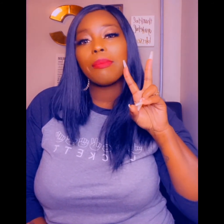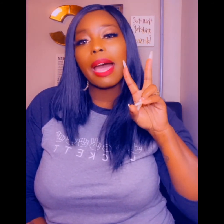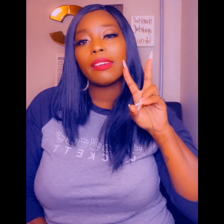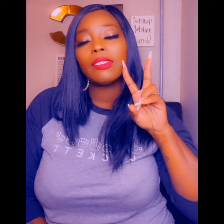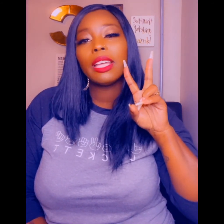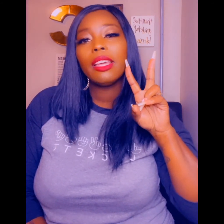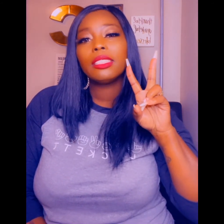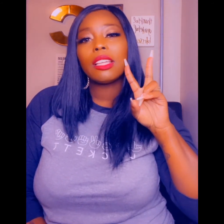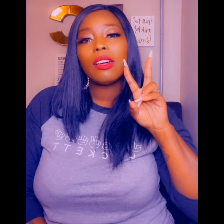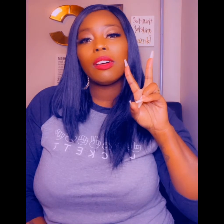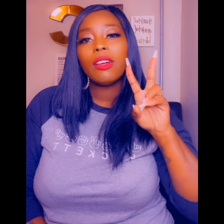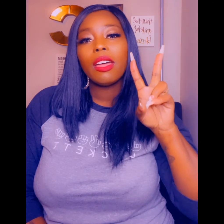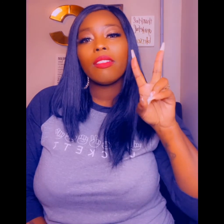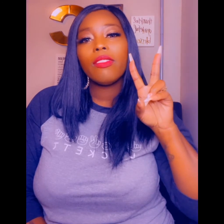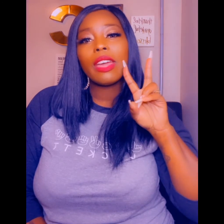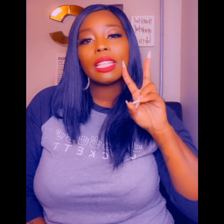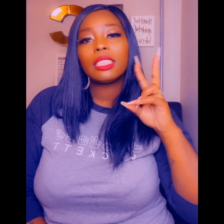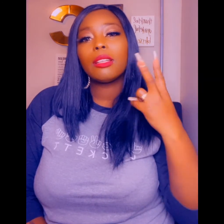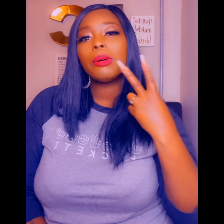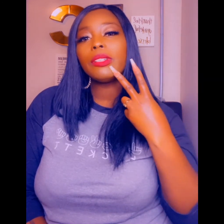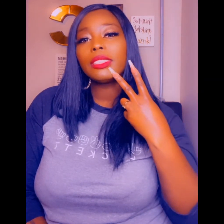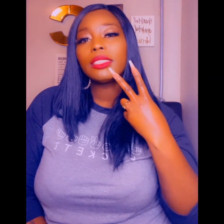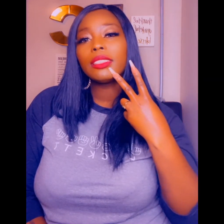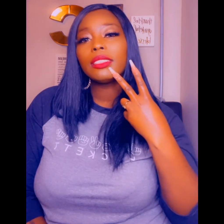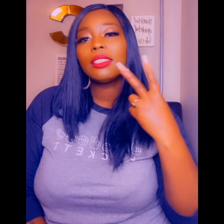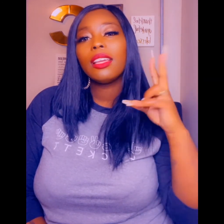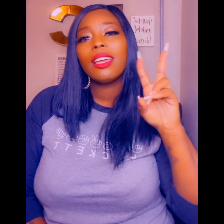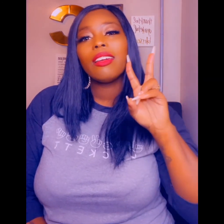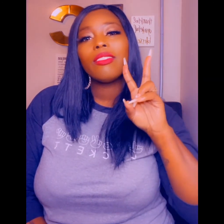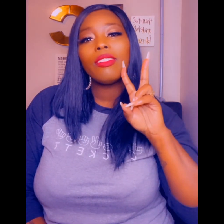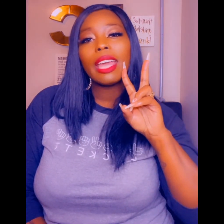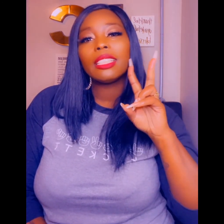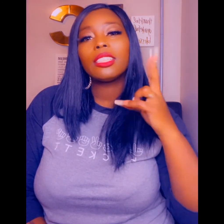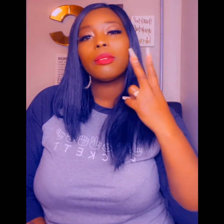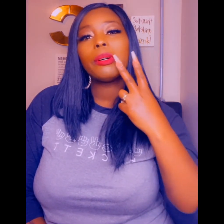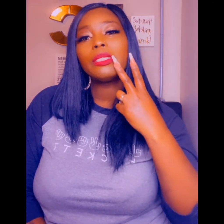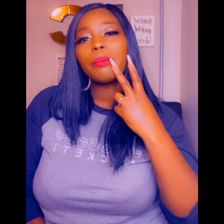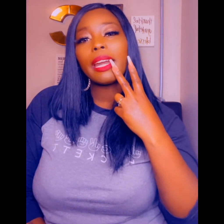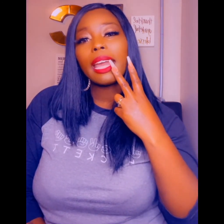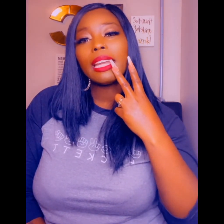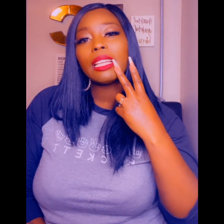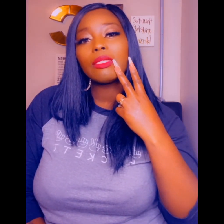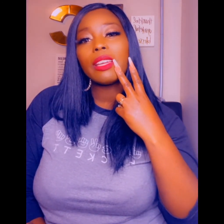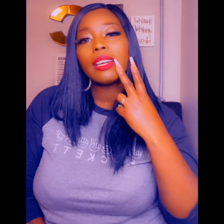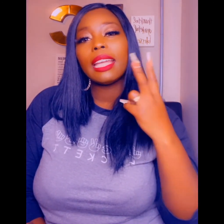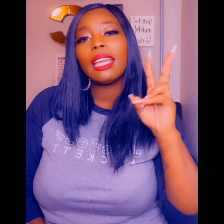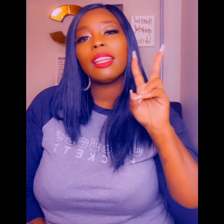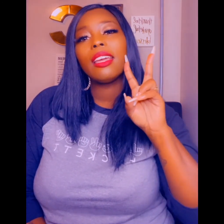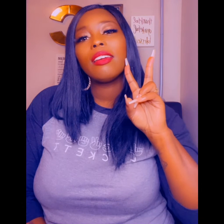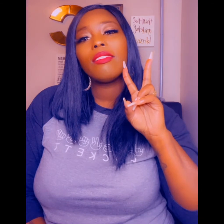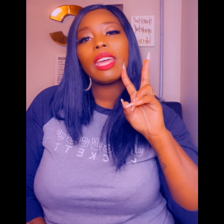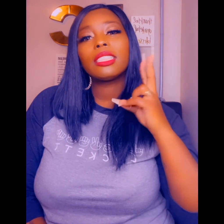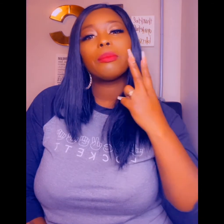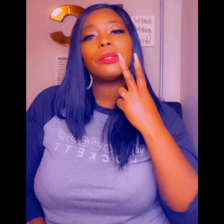mouth. So vegetables, vegetables. Bring that index finger in. Vegetables.